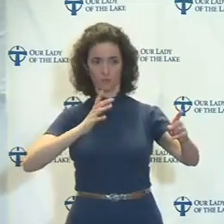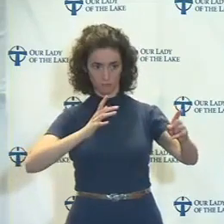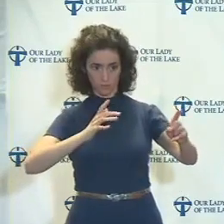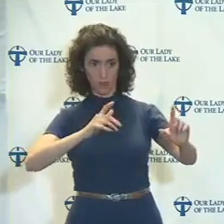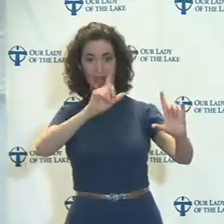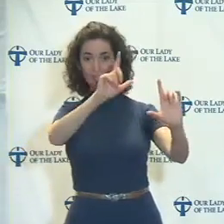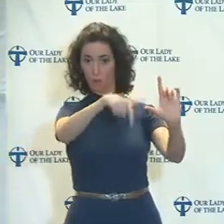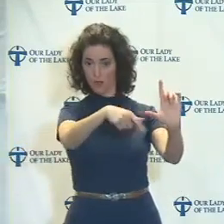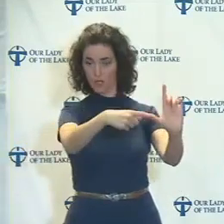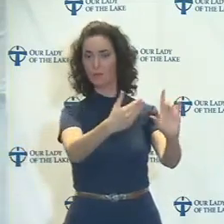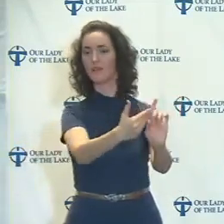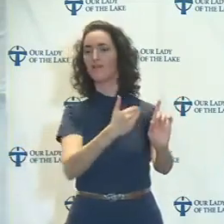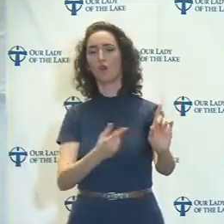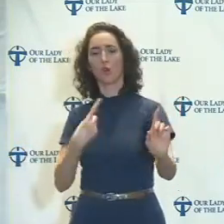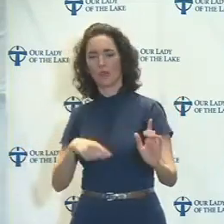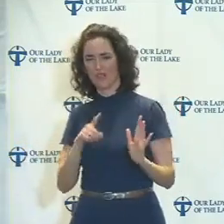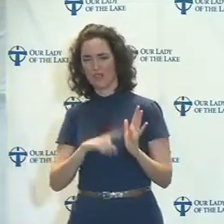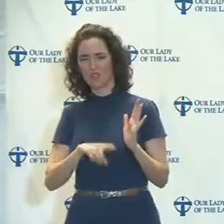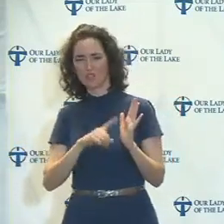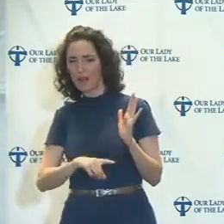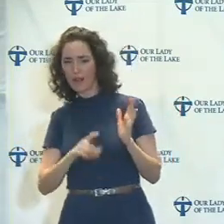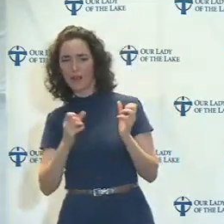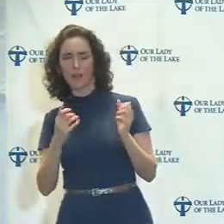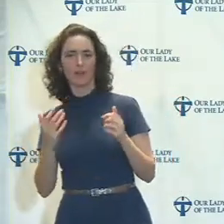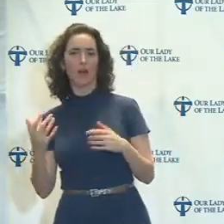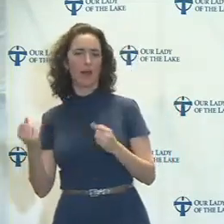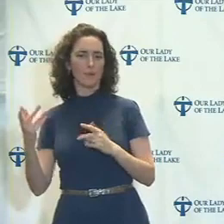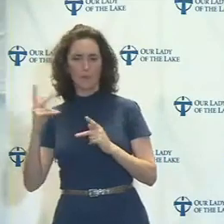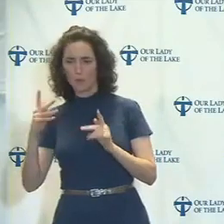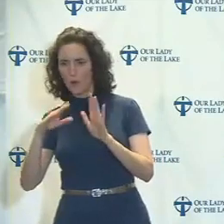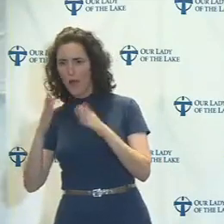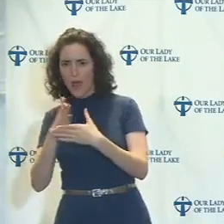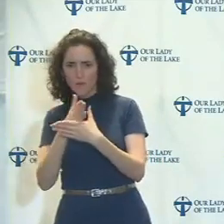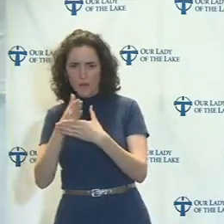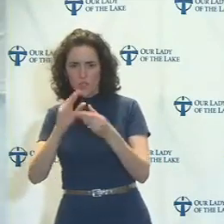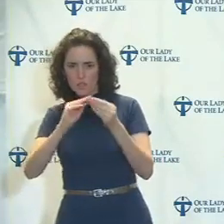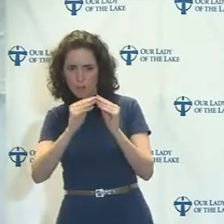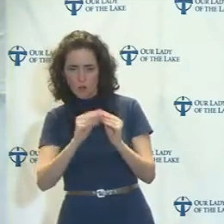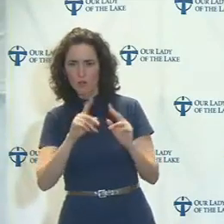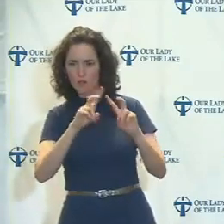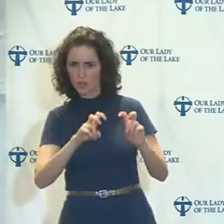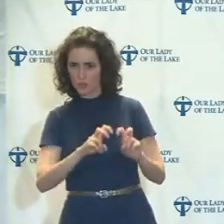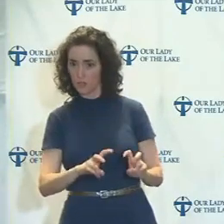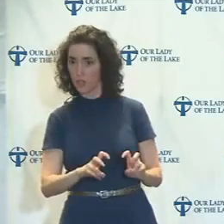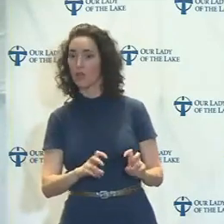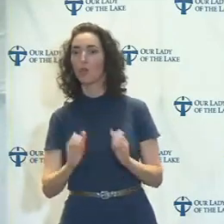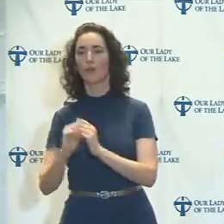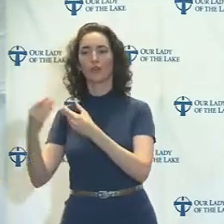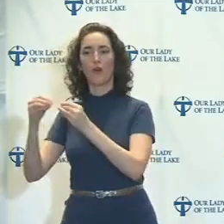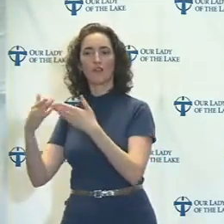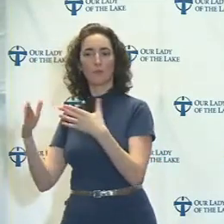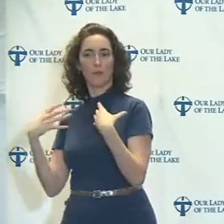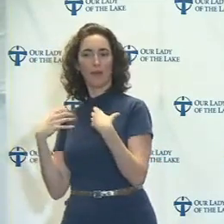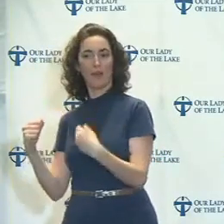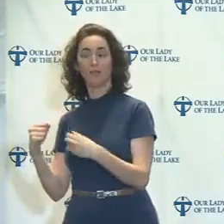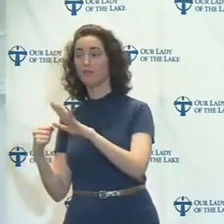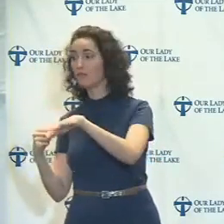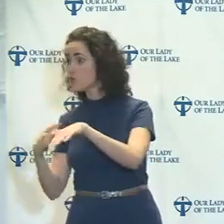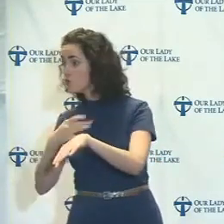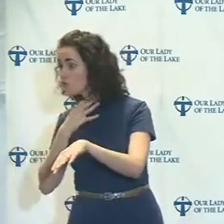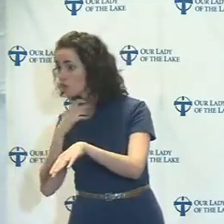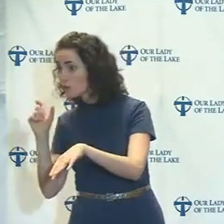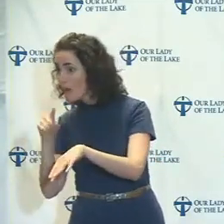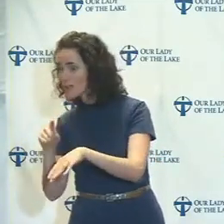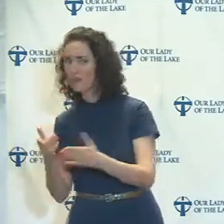criteria with the folks at LDH and the Office of Public Health, and I do have Dr. Joe Cantor with me today if you have questions in just a